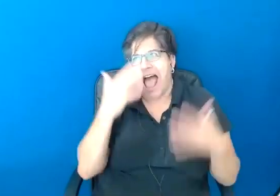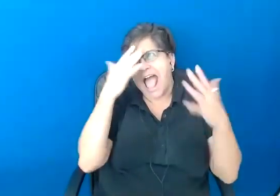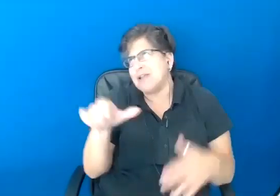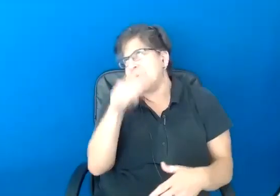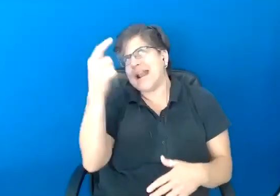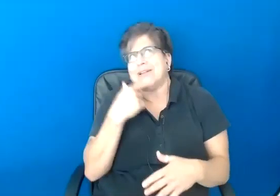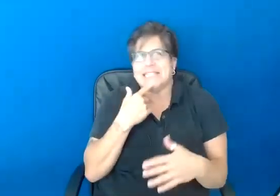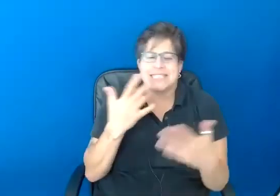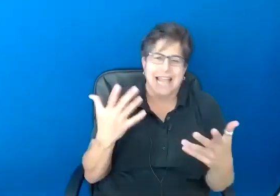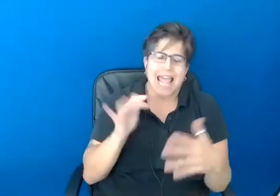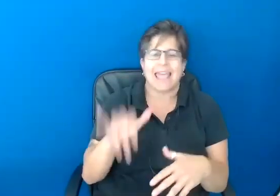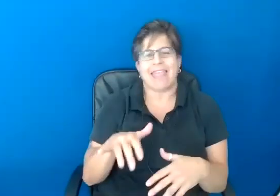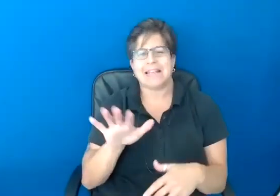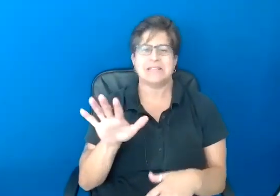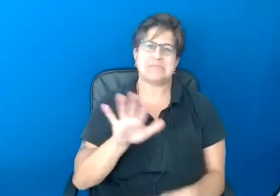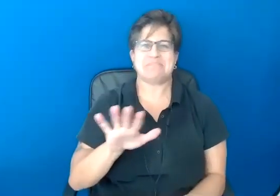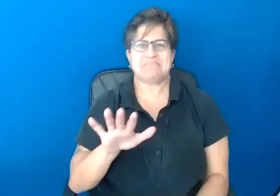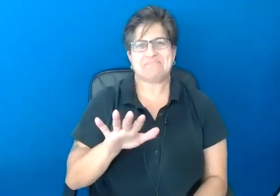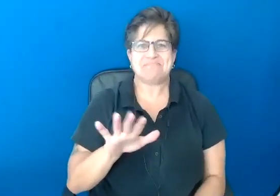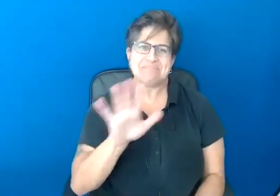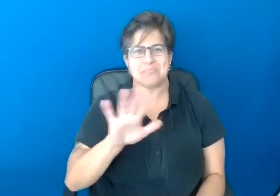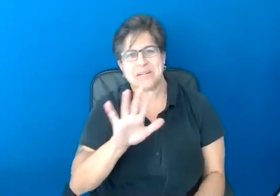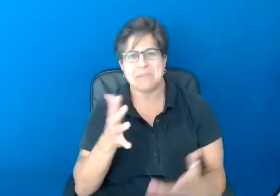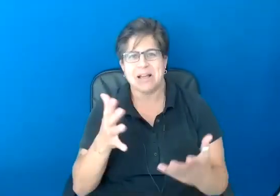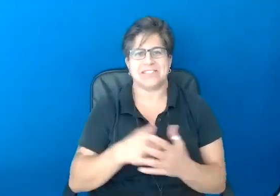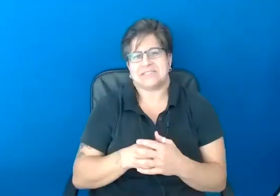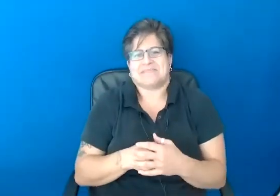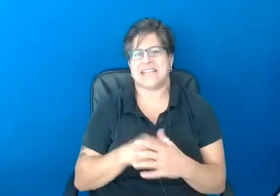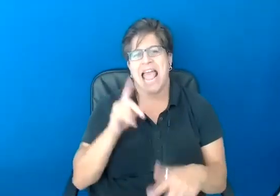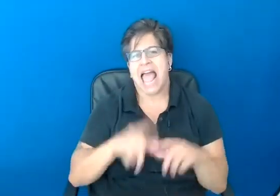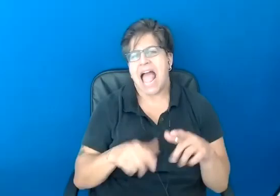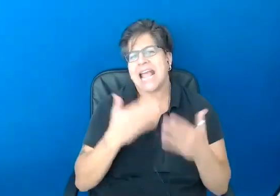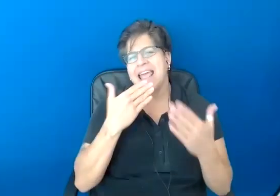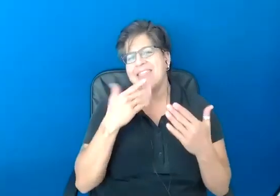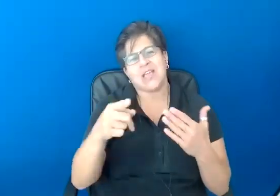me. I was afraid I wouldn't have enough to say, remember? And